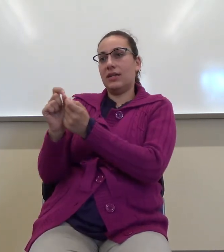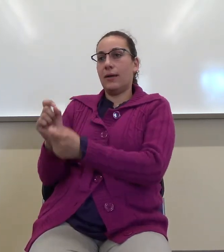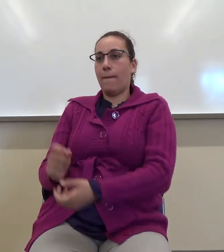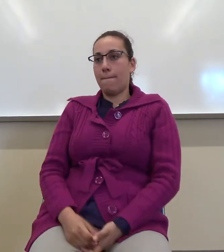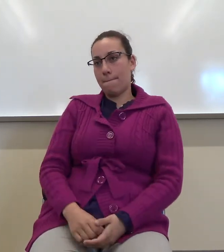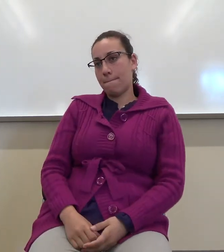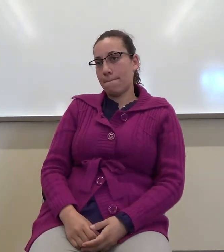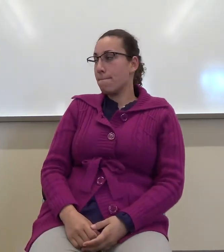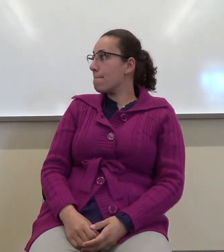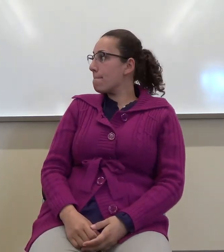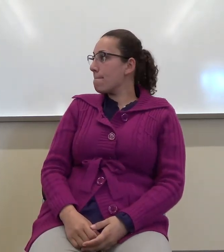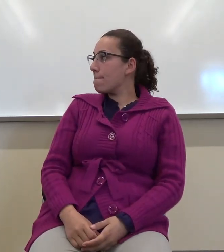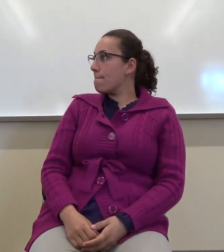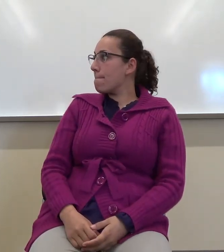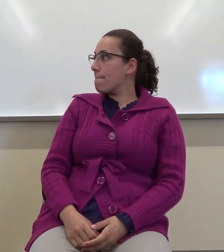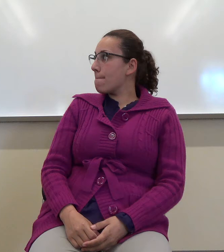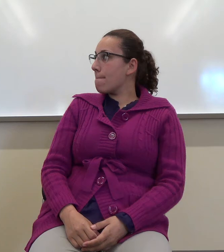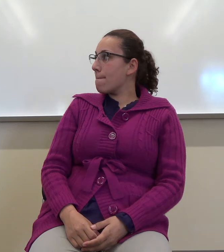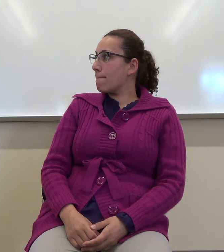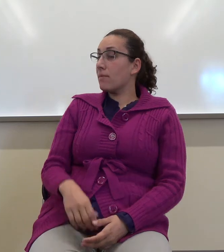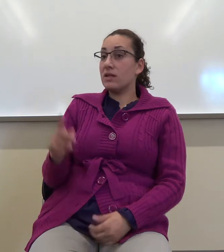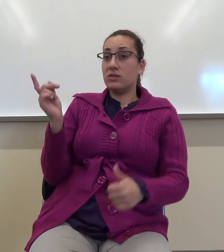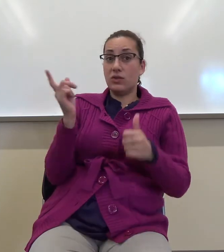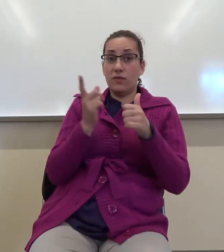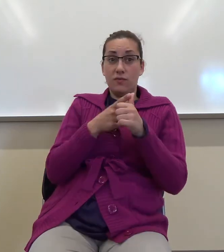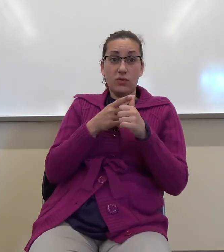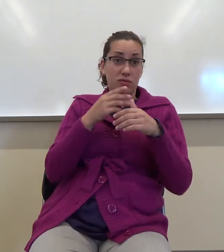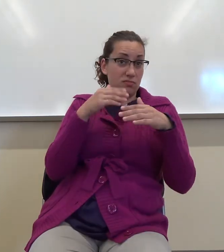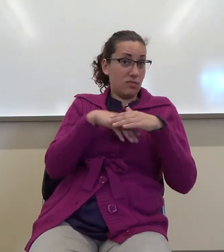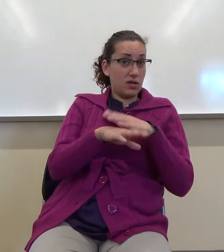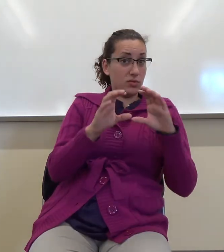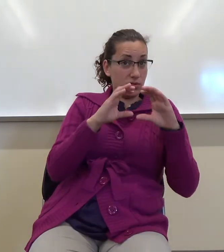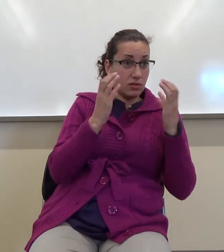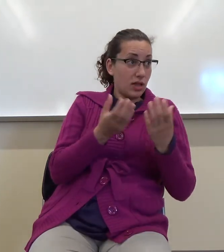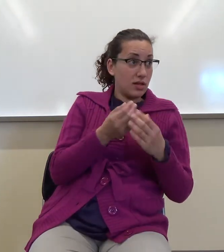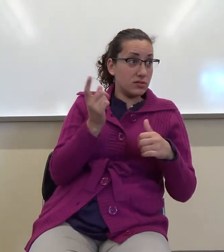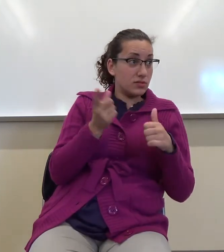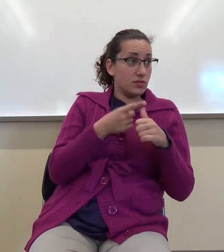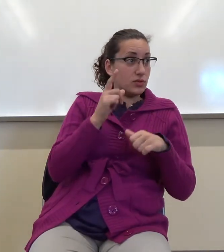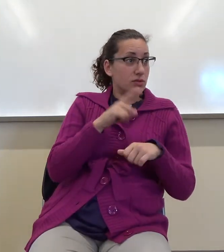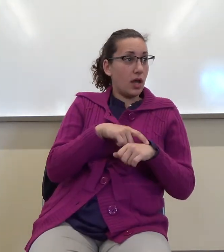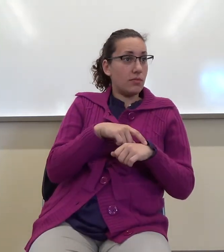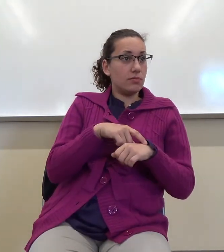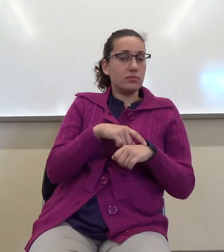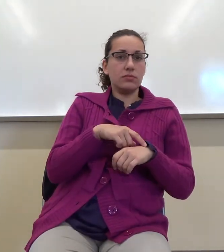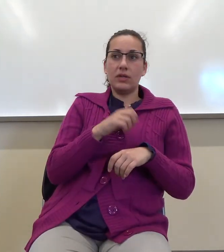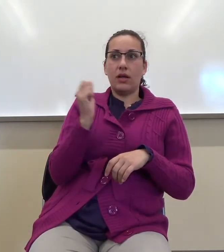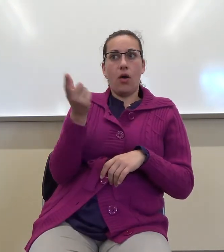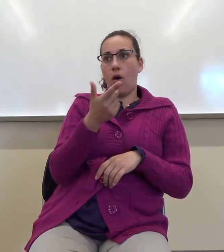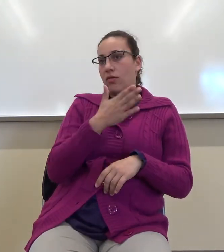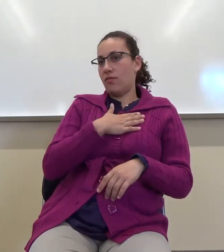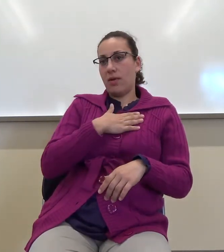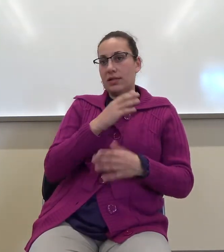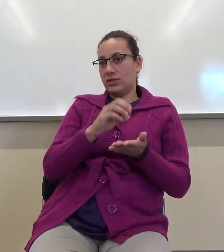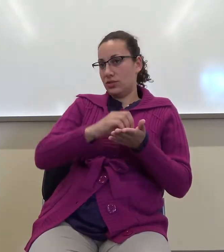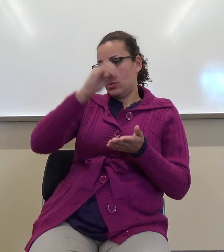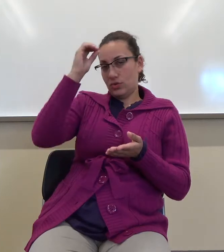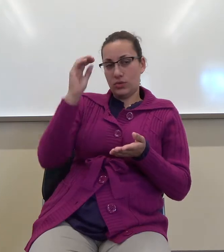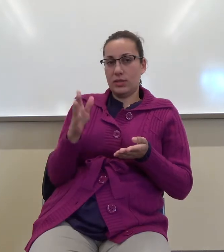same, when you guys first came into this class, and all of my, not just you guys, but all of my 322 classes, if